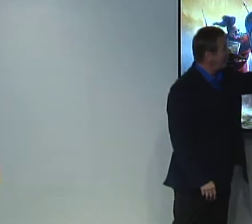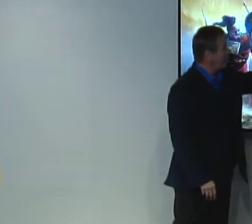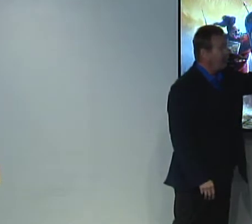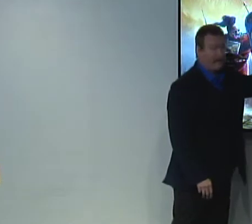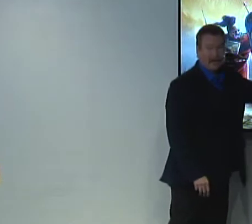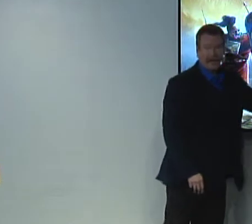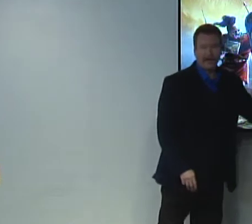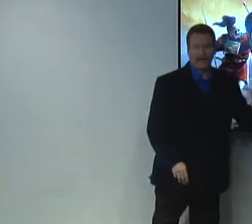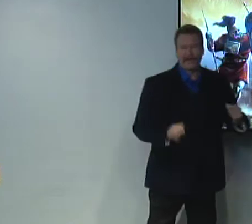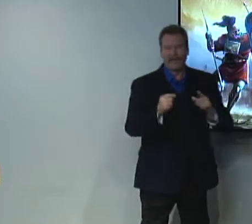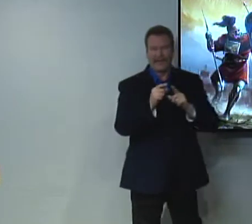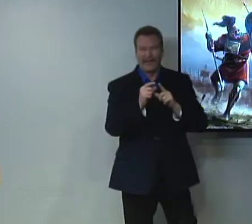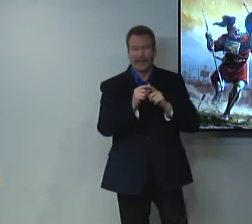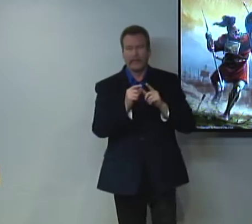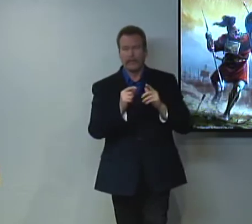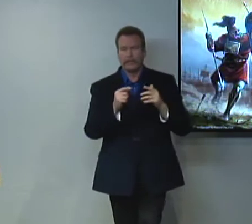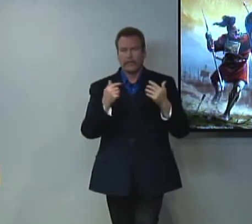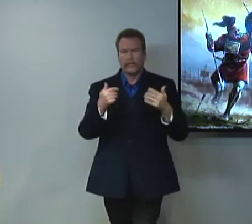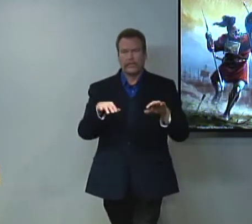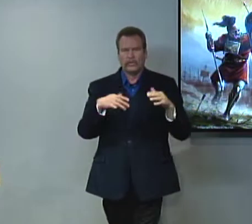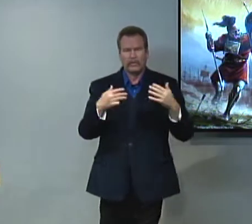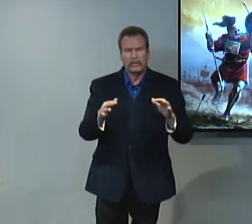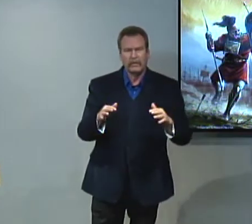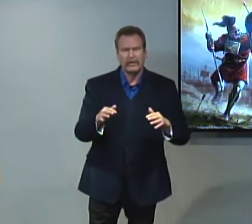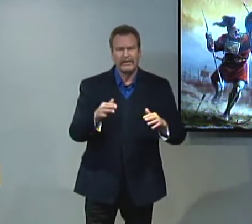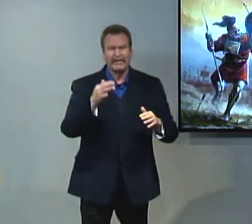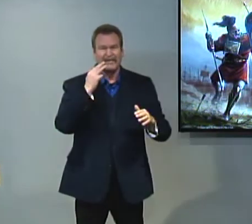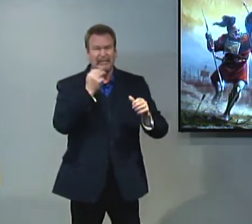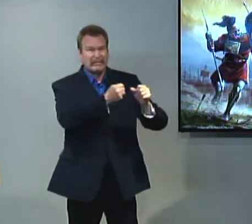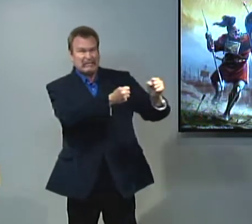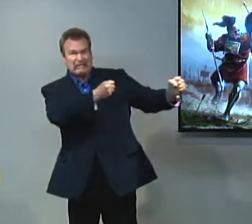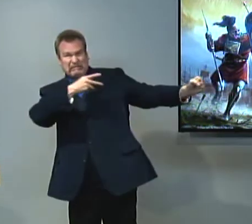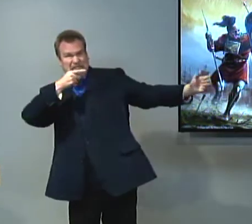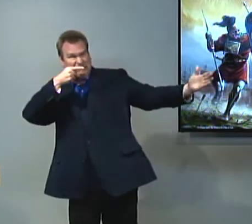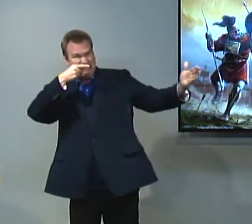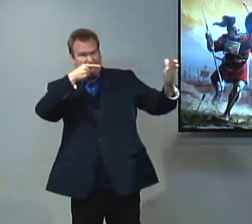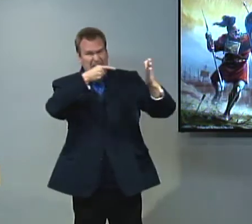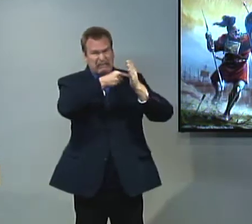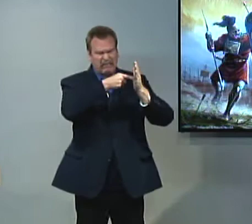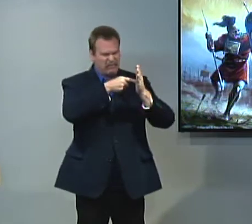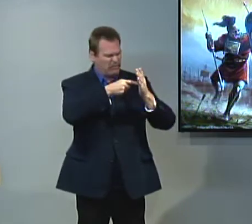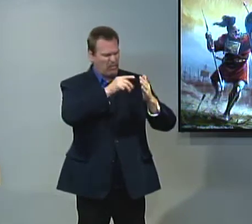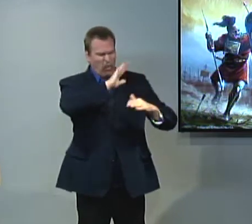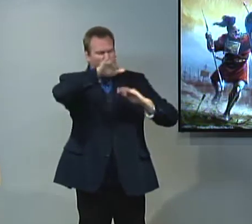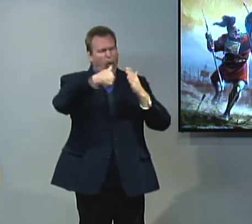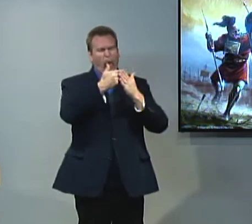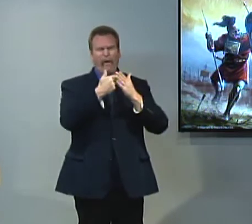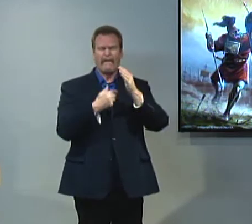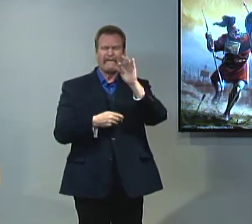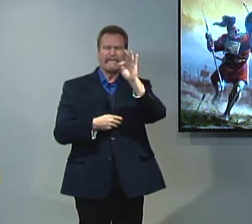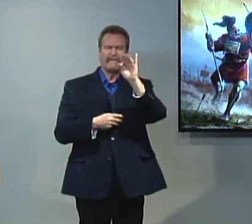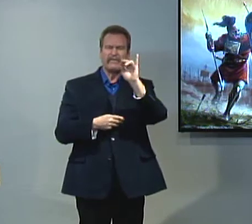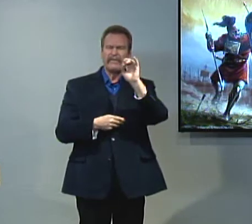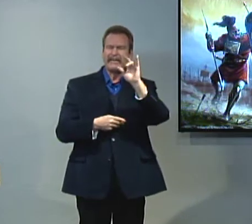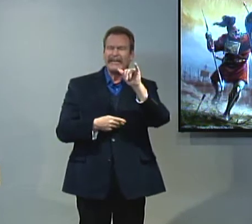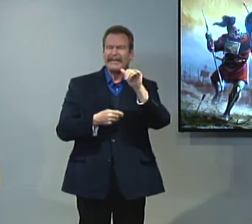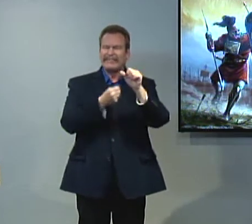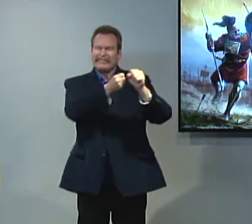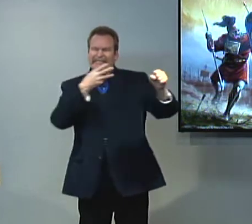in it. So this word here, the shield of faith. Now remember, thinking of the enemy sending these